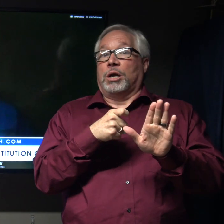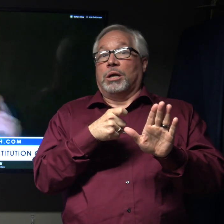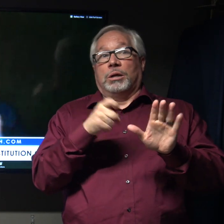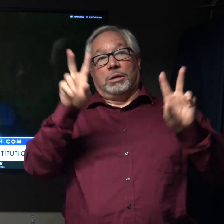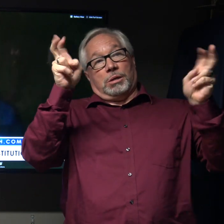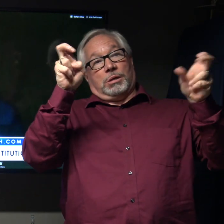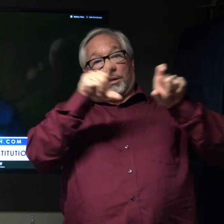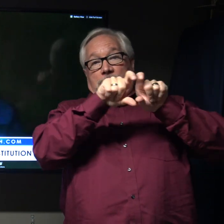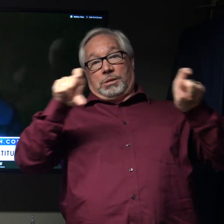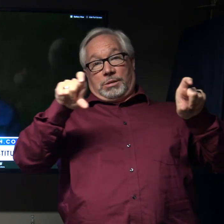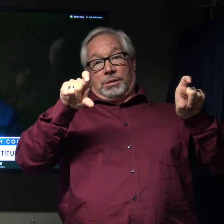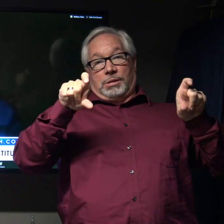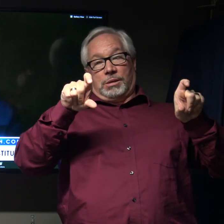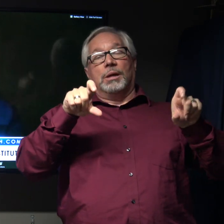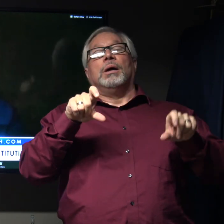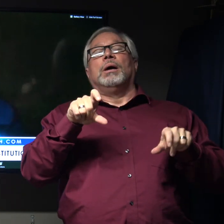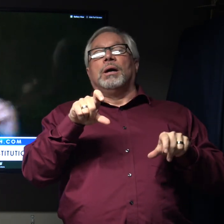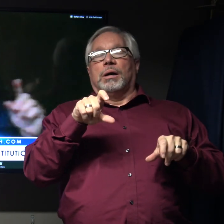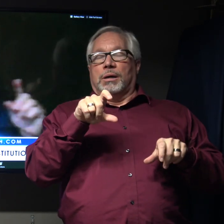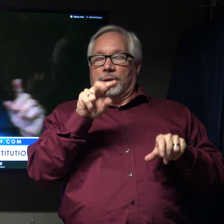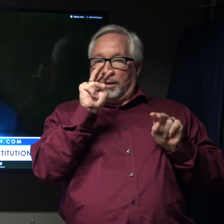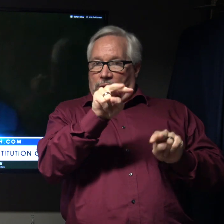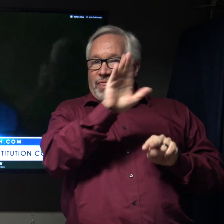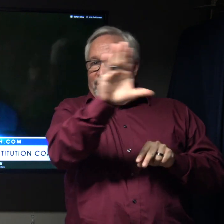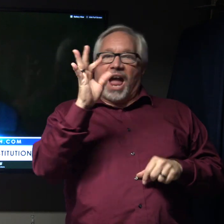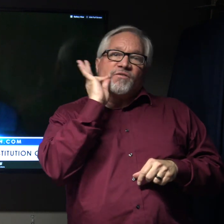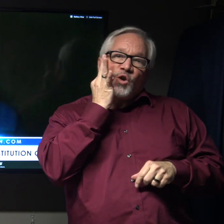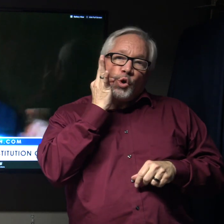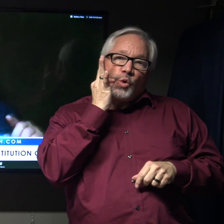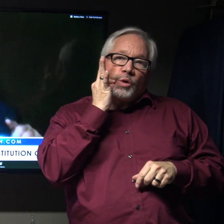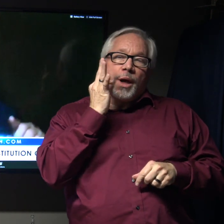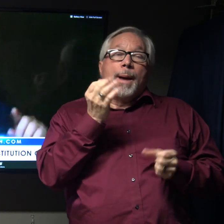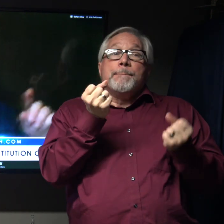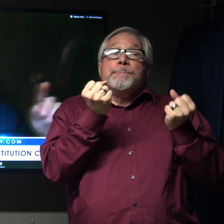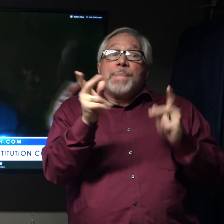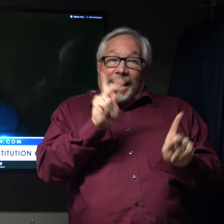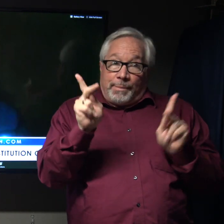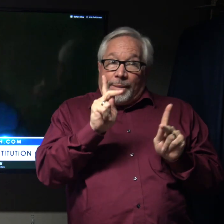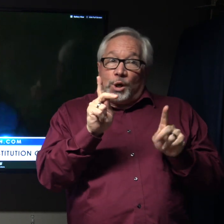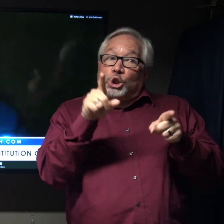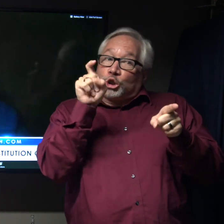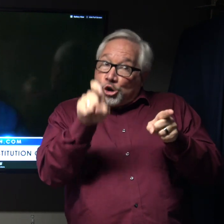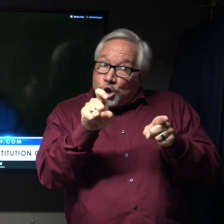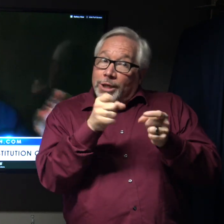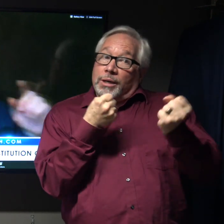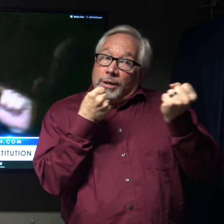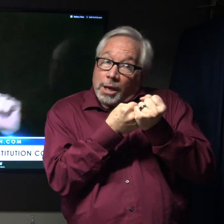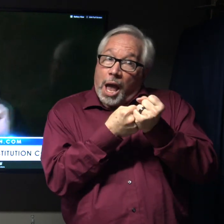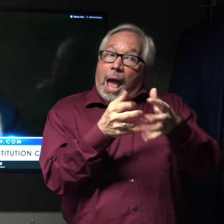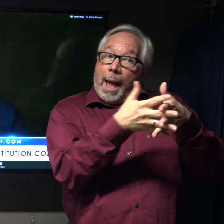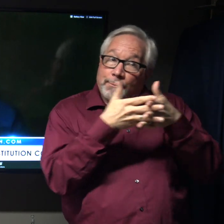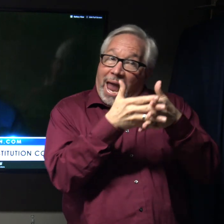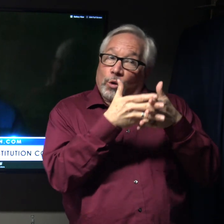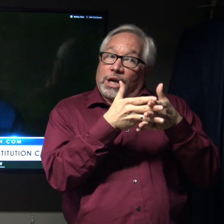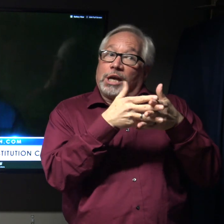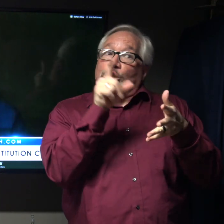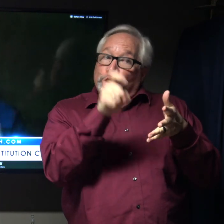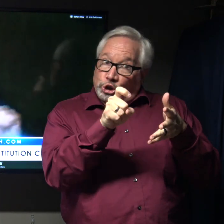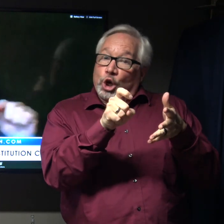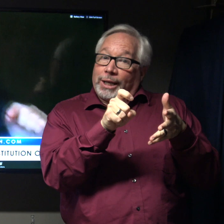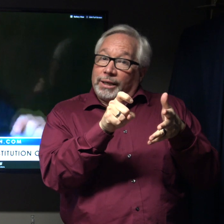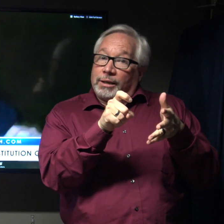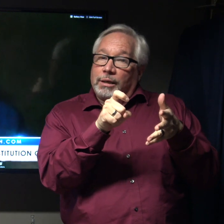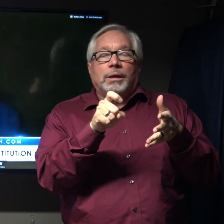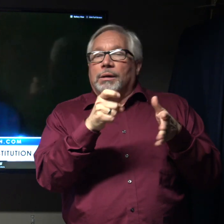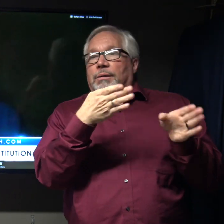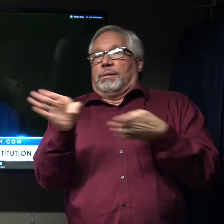says that an awful lot of people that should be siding with America are siding with Chinese interest and siding with what's best for China in the long run